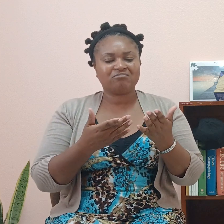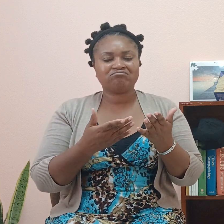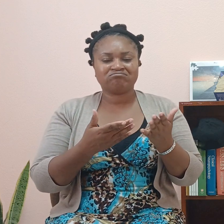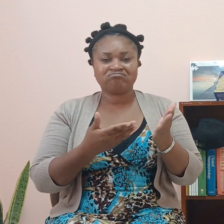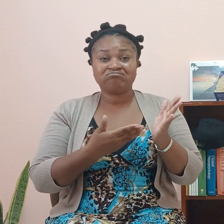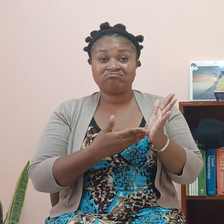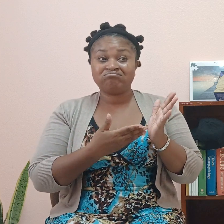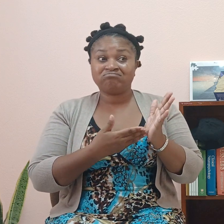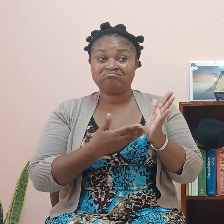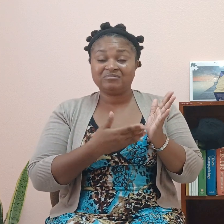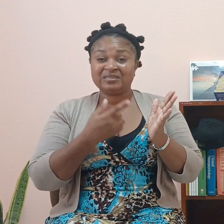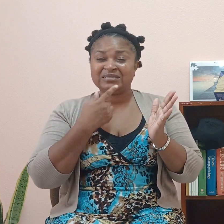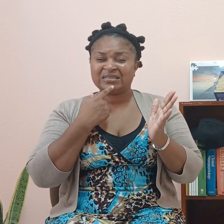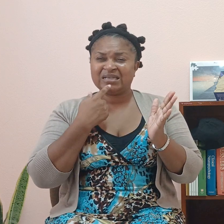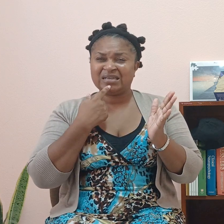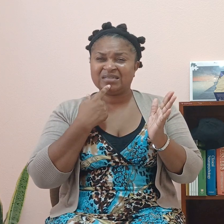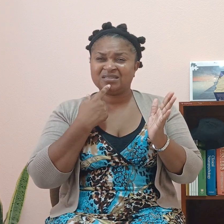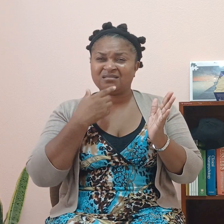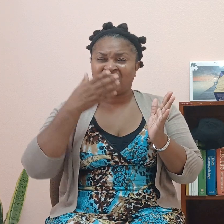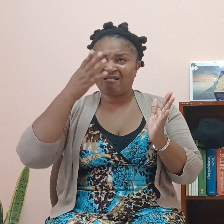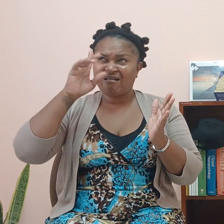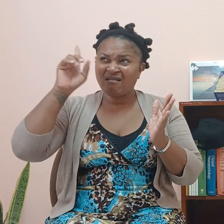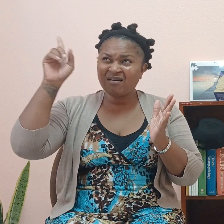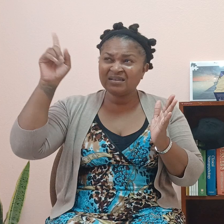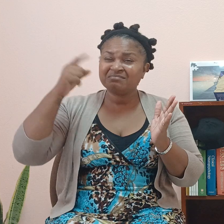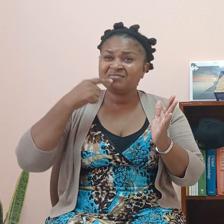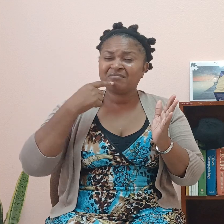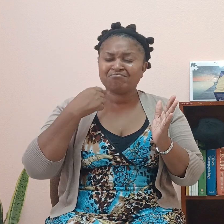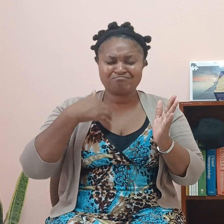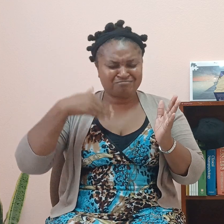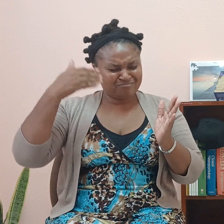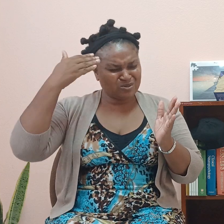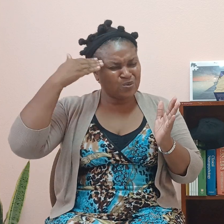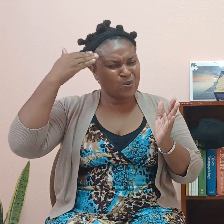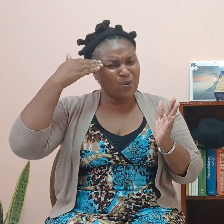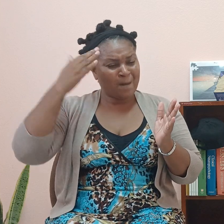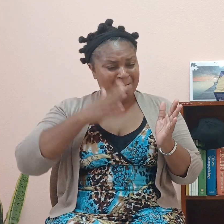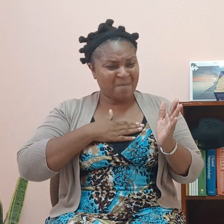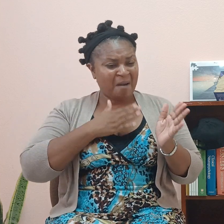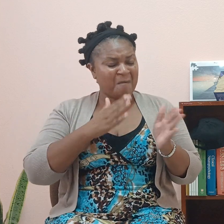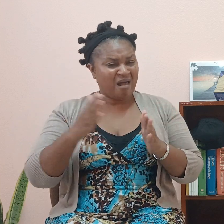I know the plans I have in mind for you, declares the Lord.